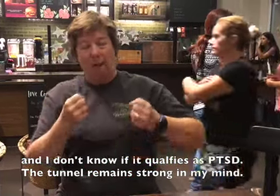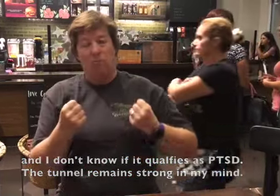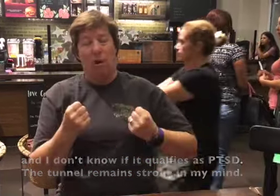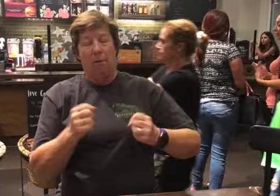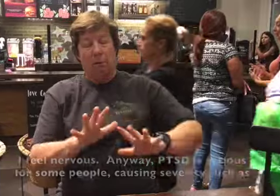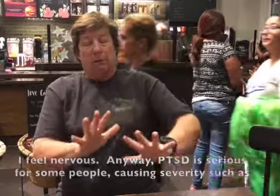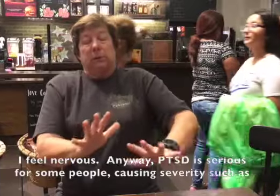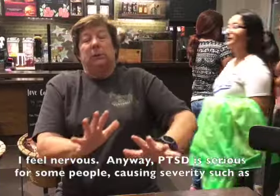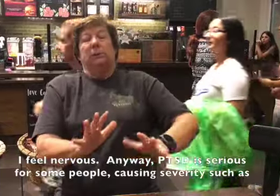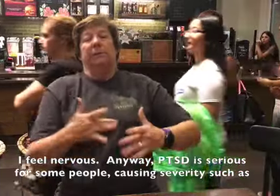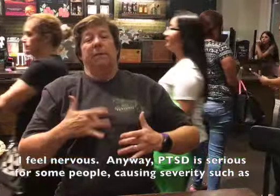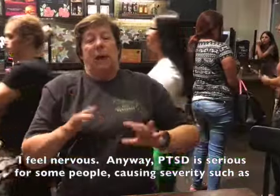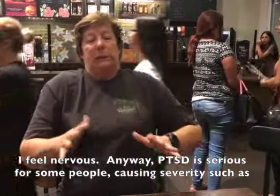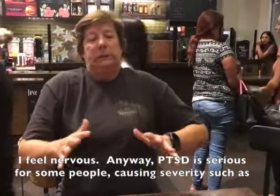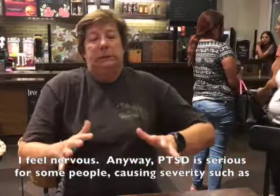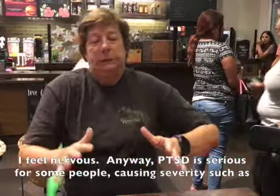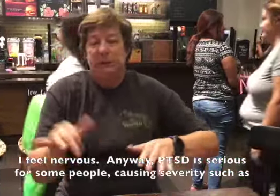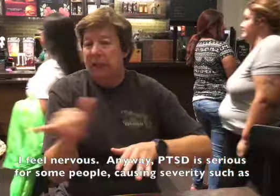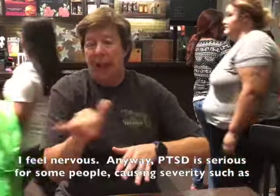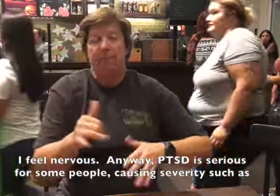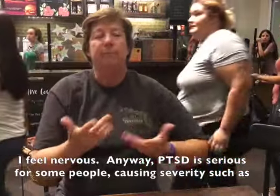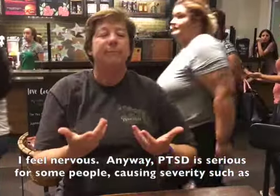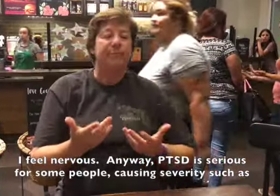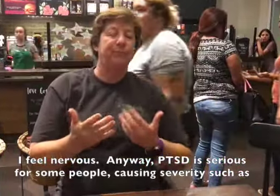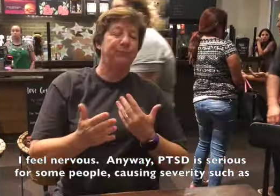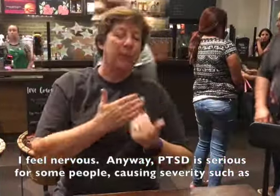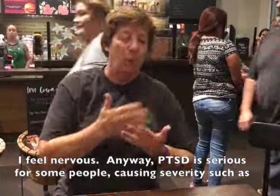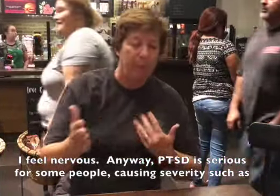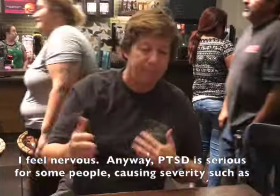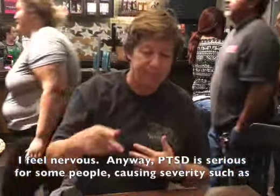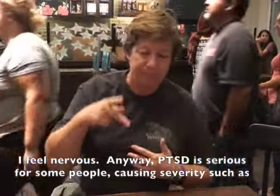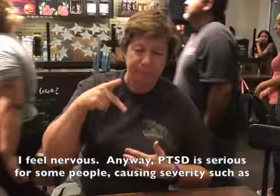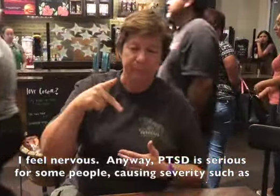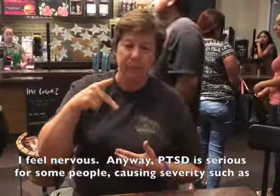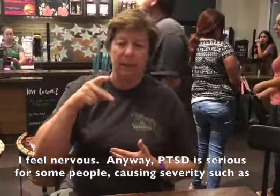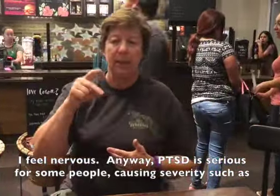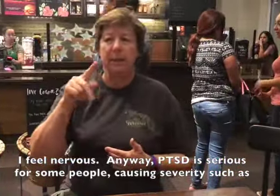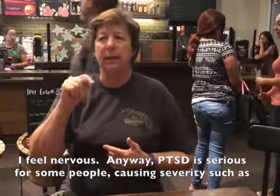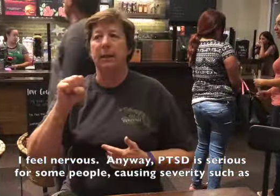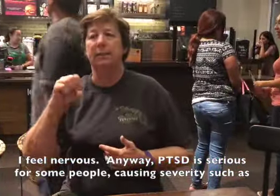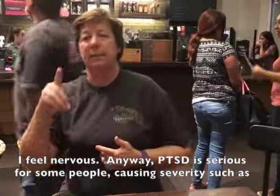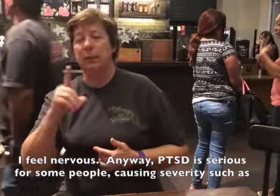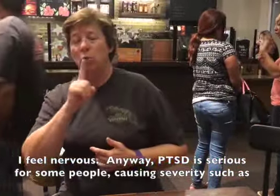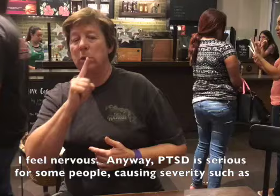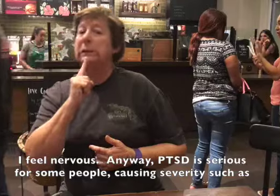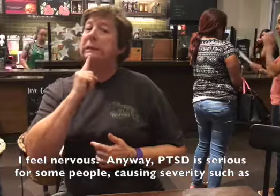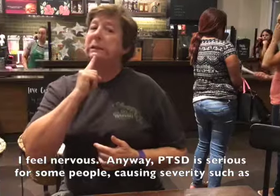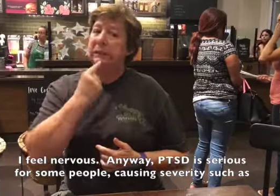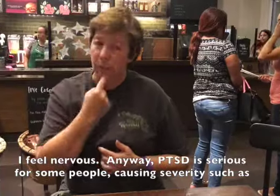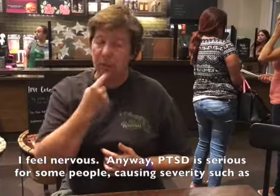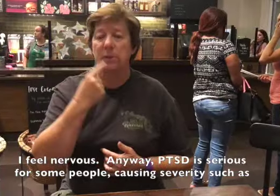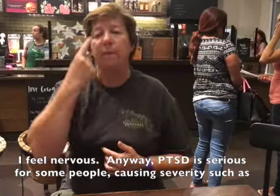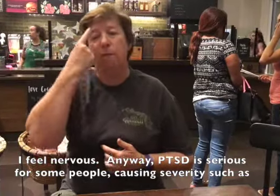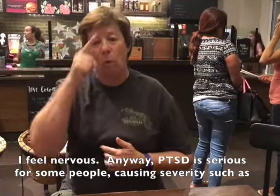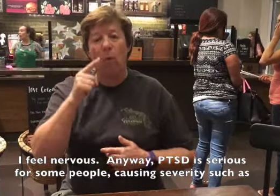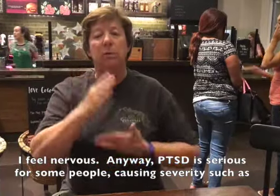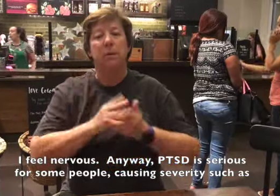mind. I feel nervous. Anyway, PTSD is serious for some people, causing